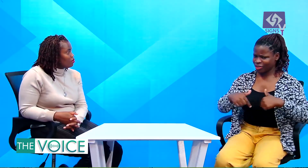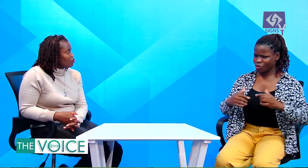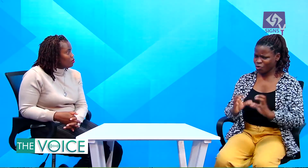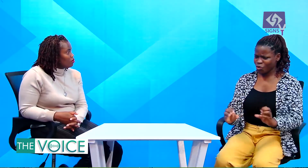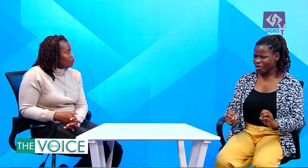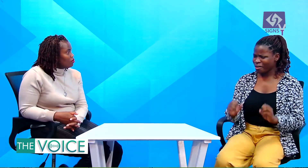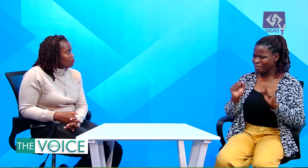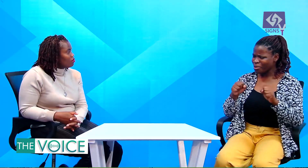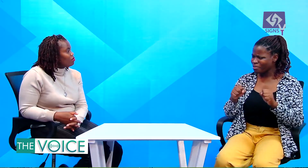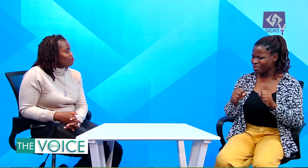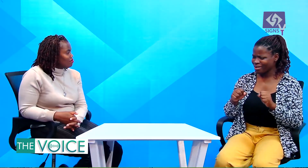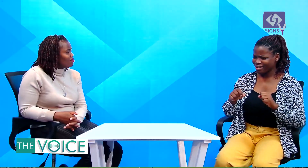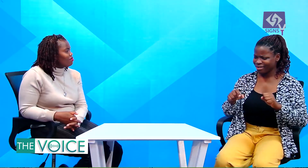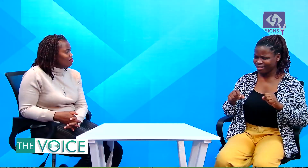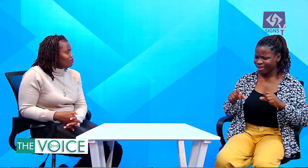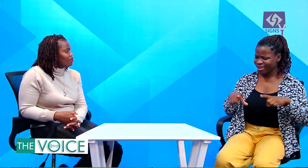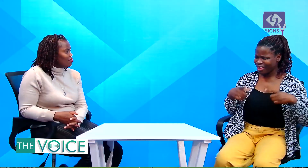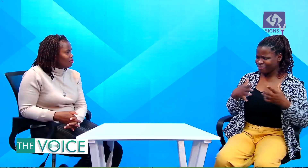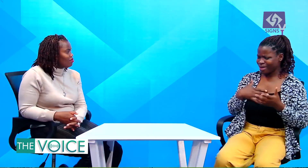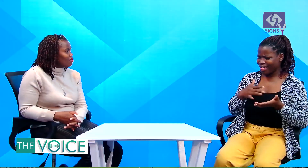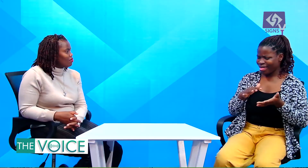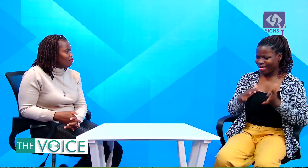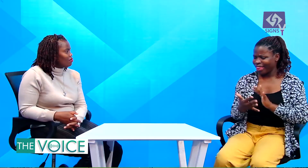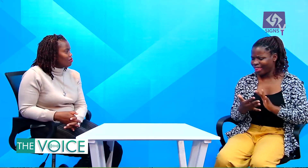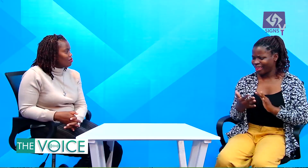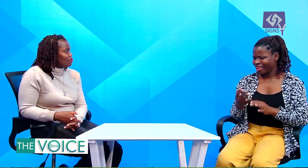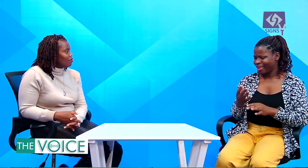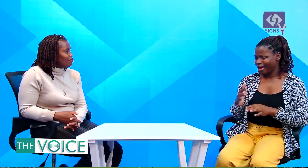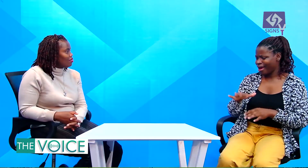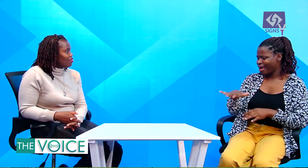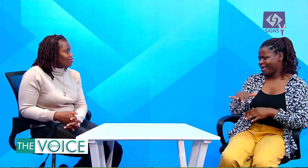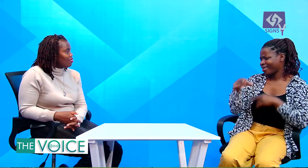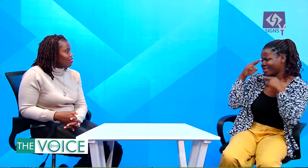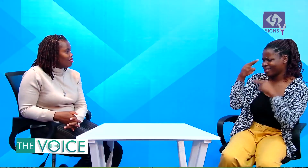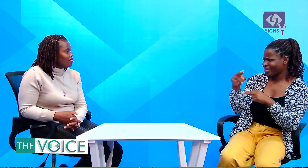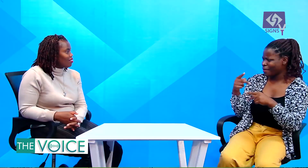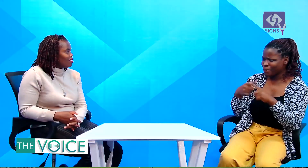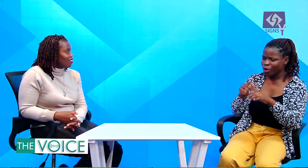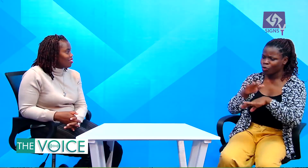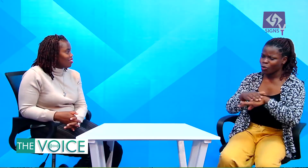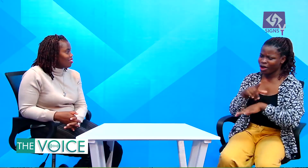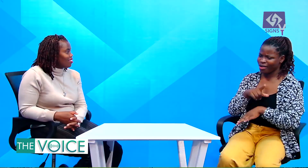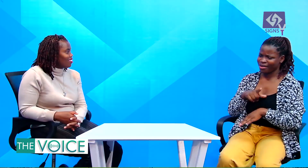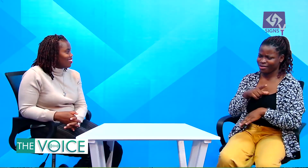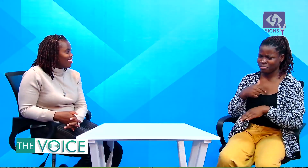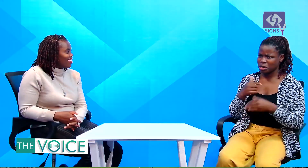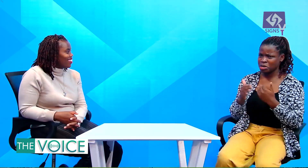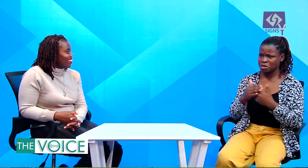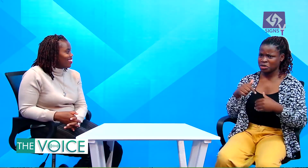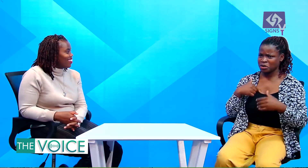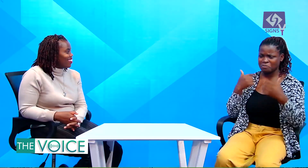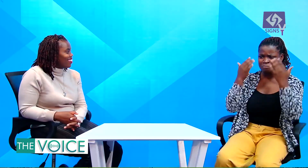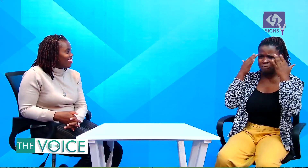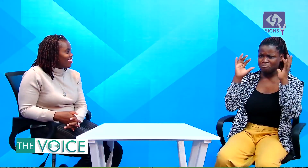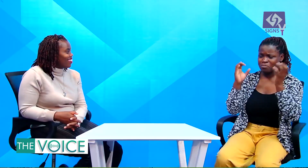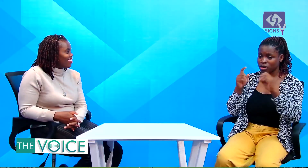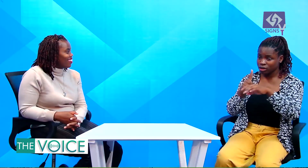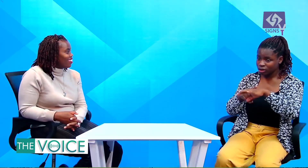very late age. Maybe sometime people start getting these lessons at